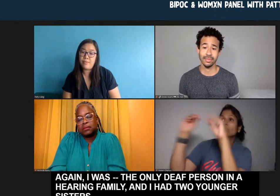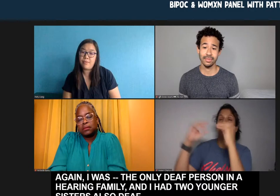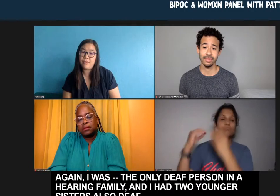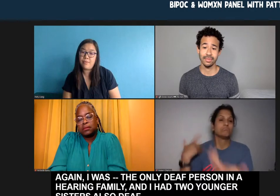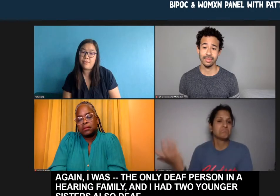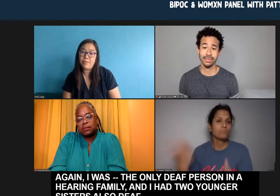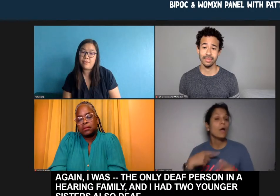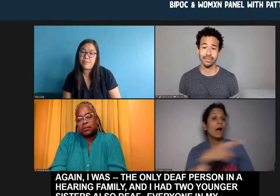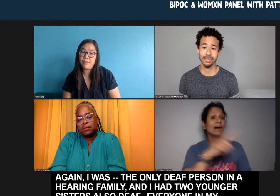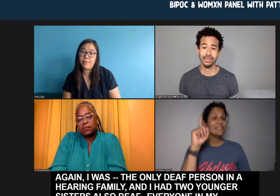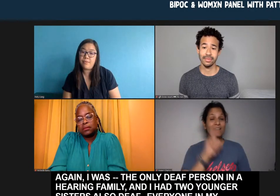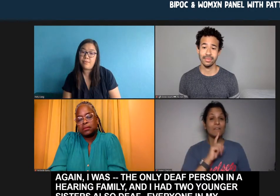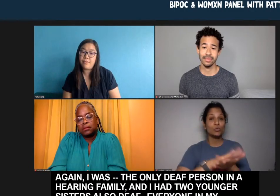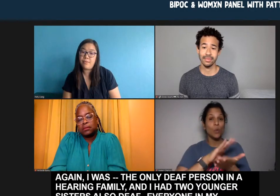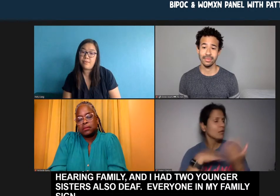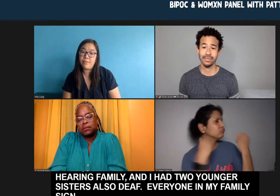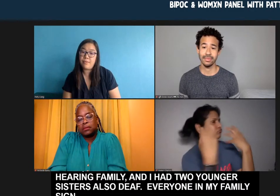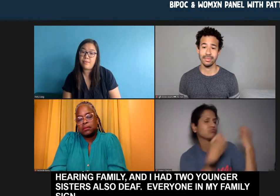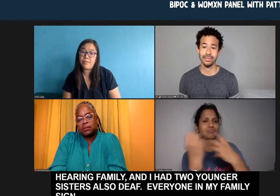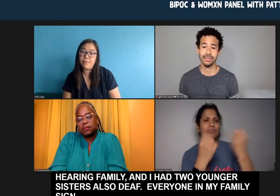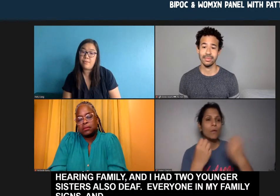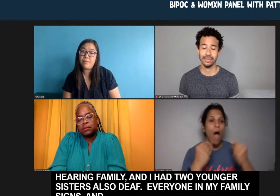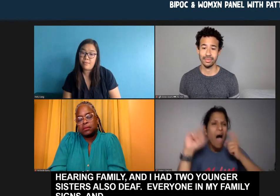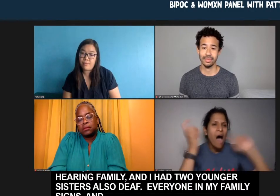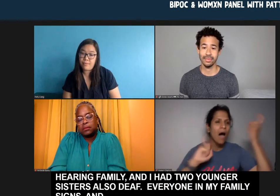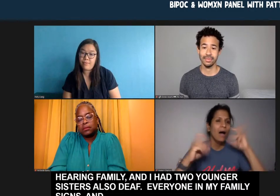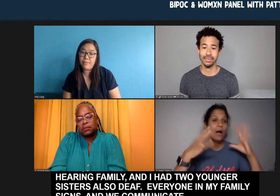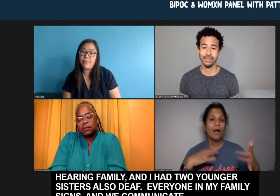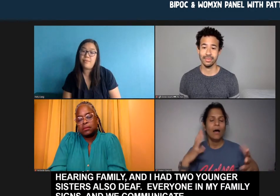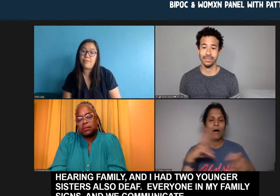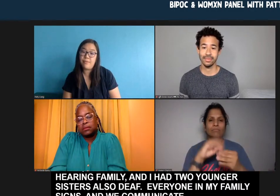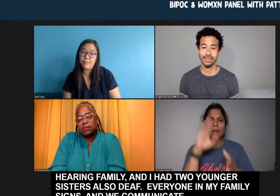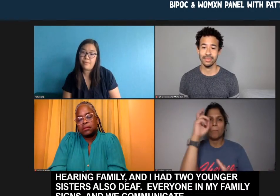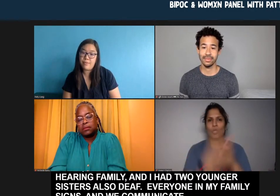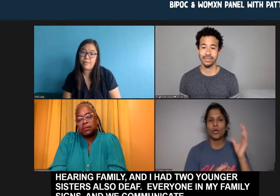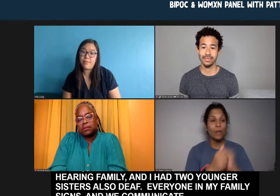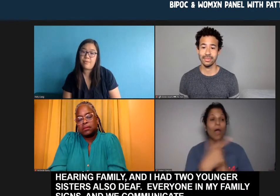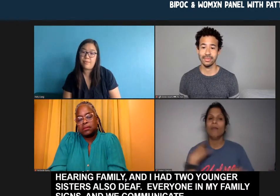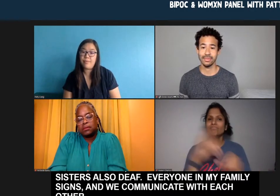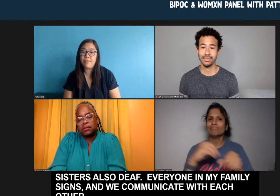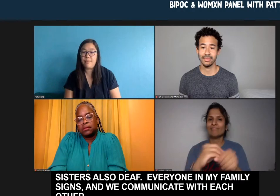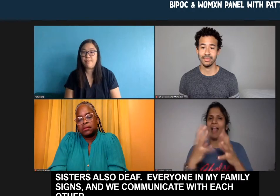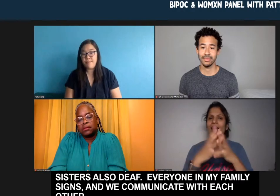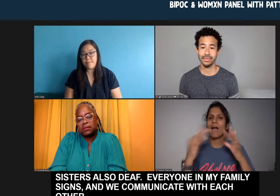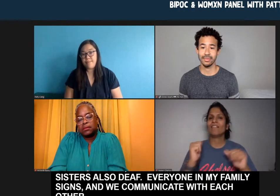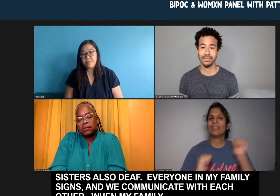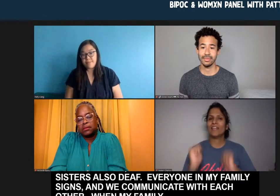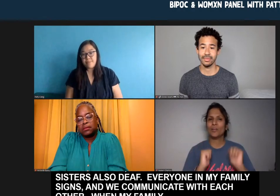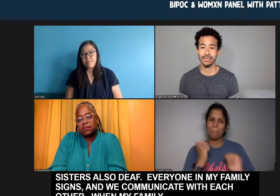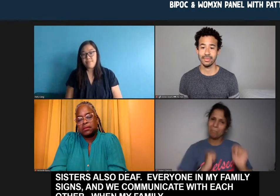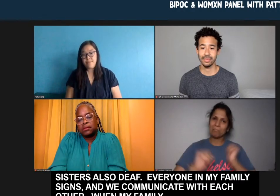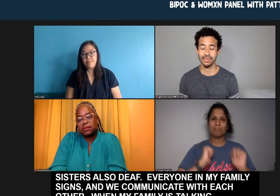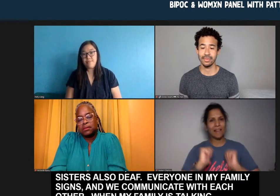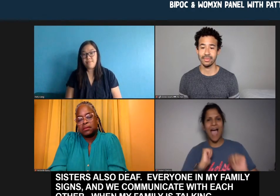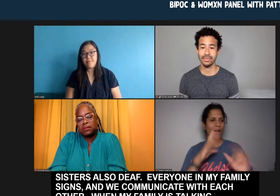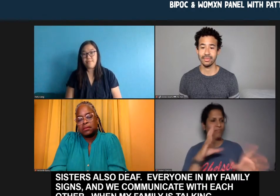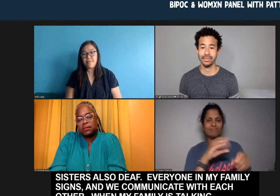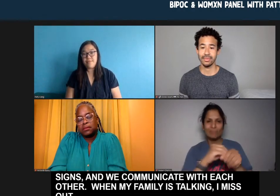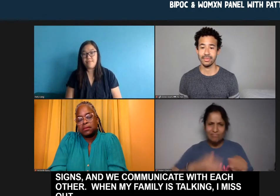we can all communicate with one another, but when my family is talking, I miss out on certain things. But in the deaf school, I caught everything.